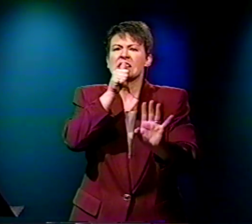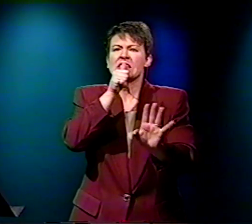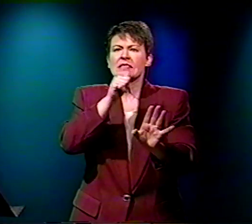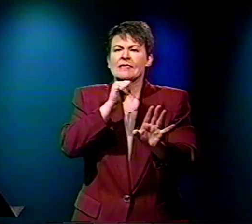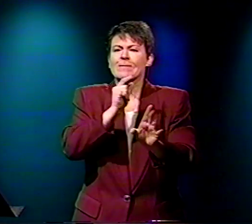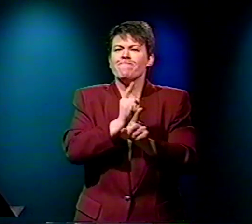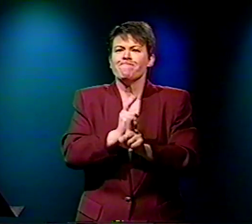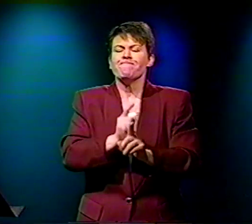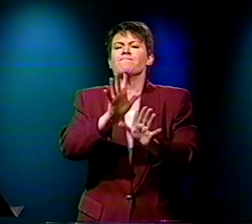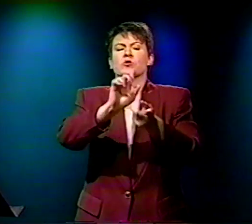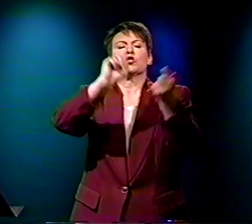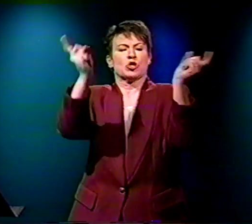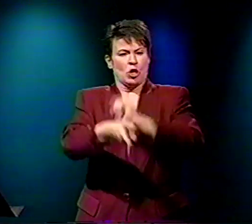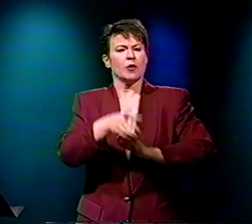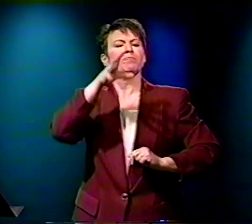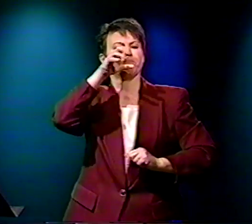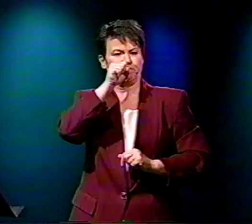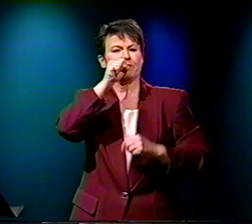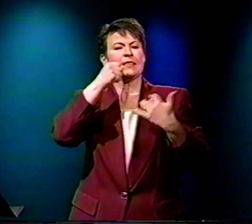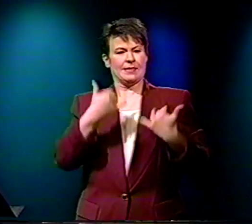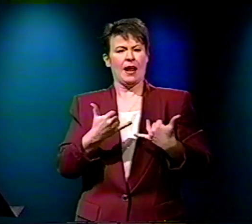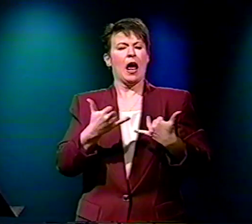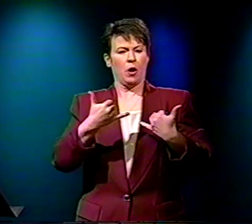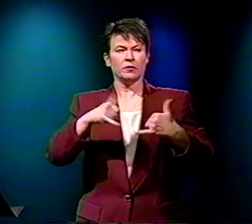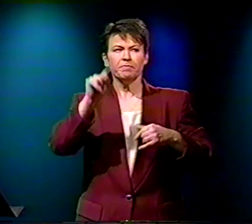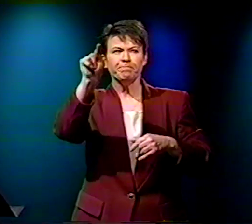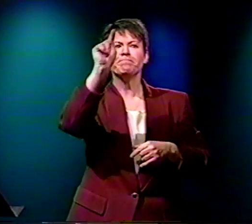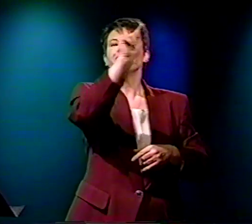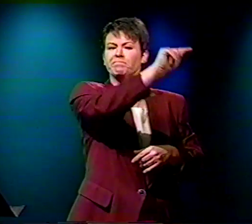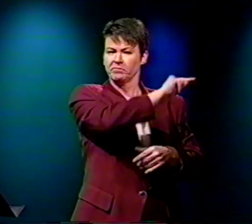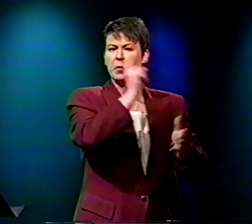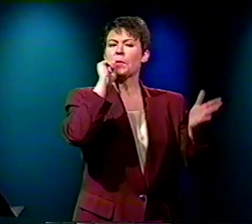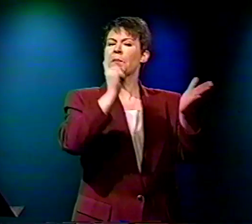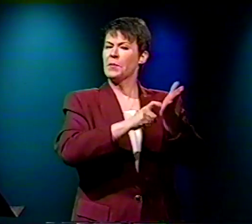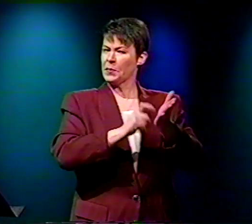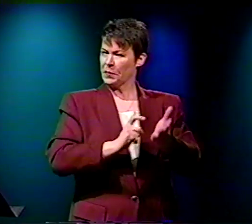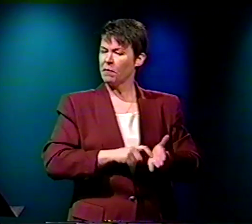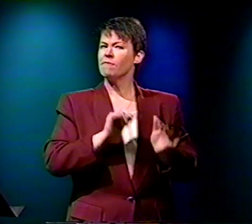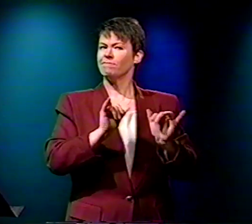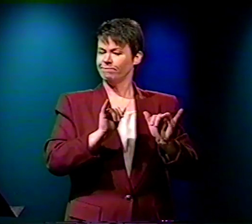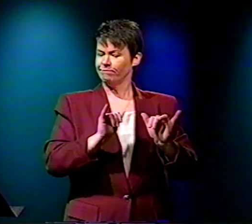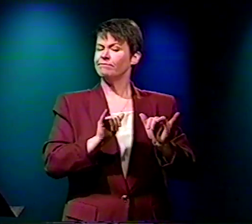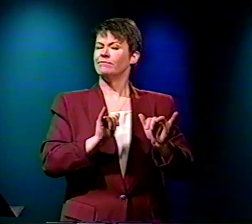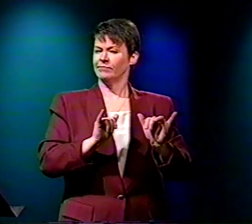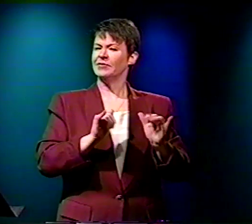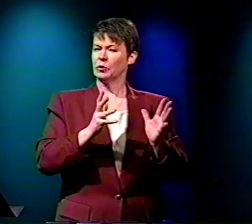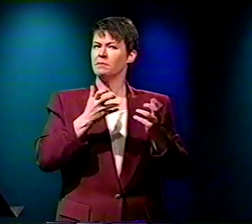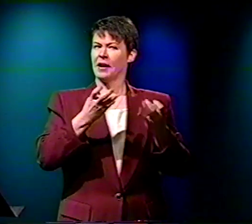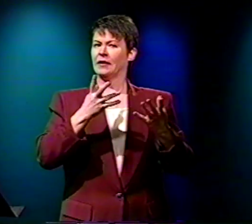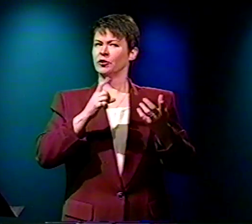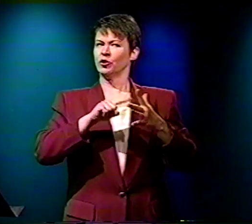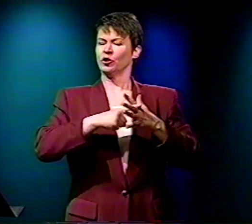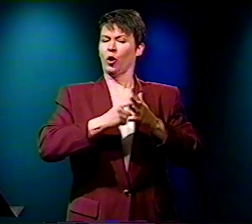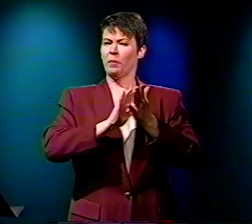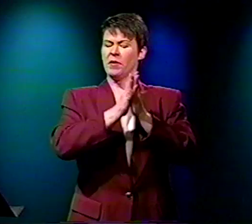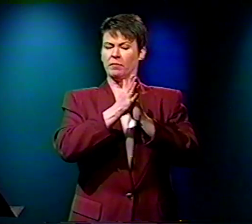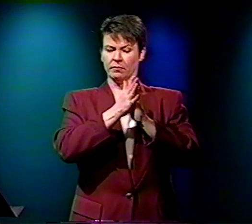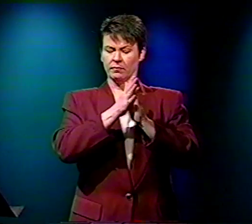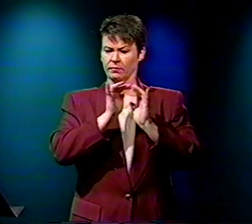shift in terms of how they sign confidentiality and are now more better reflecting the connotative meaning of confidentiality to reflect the